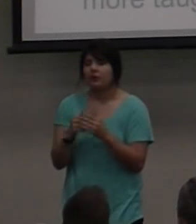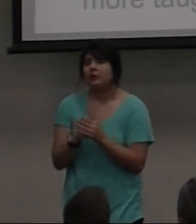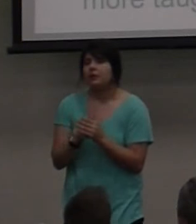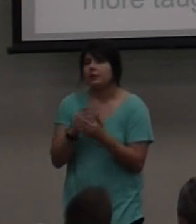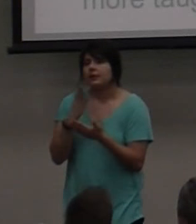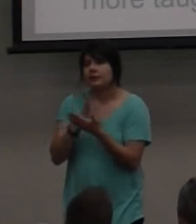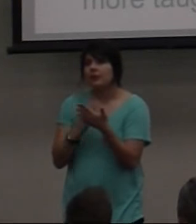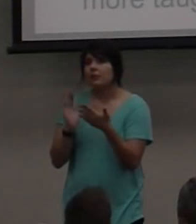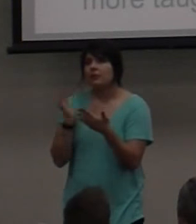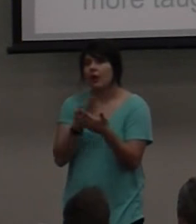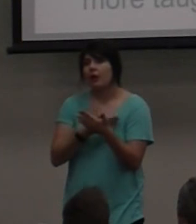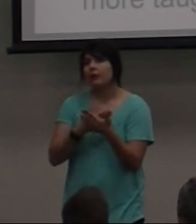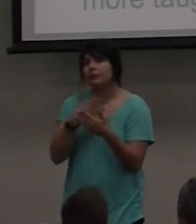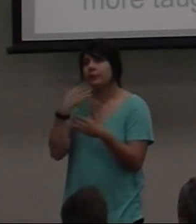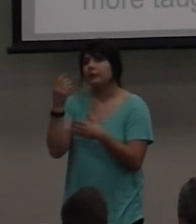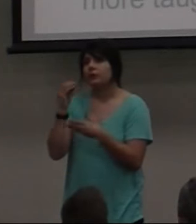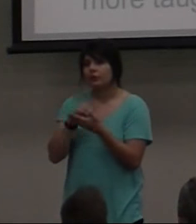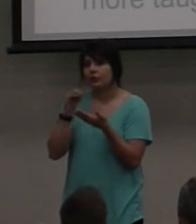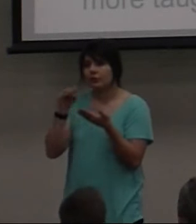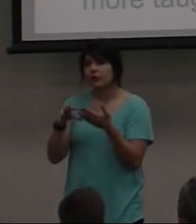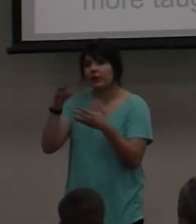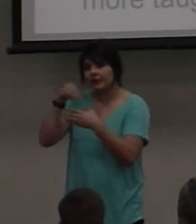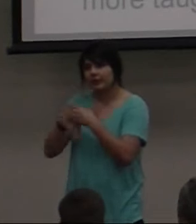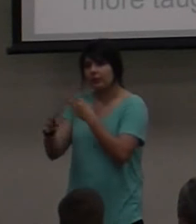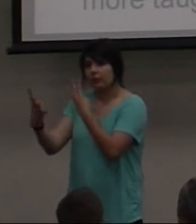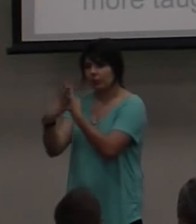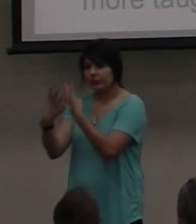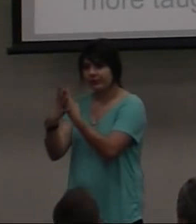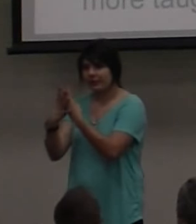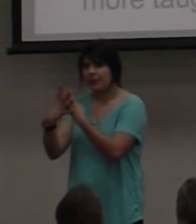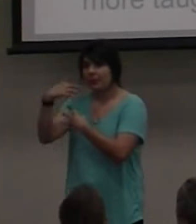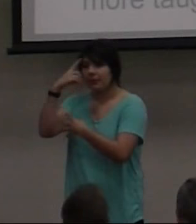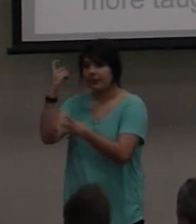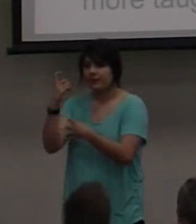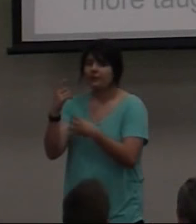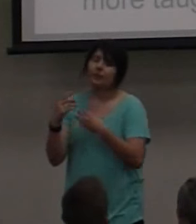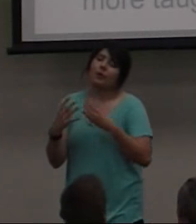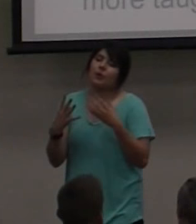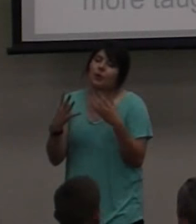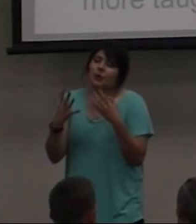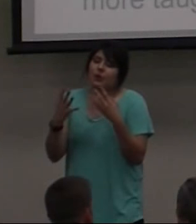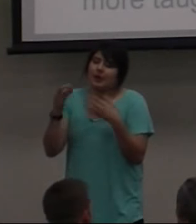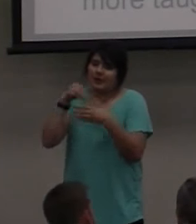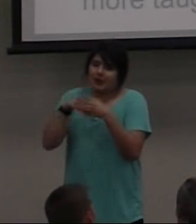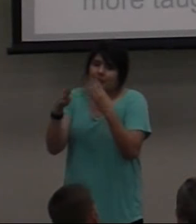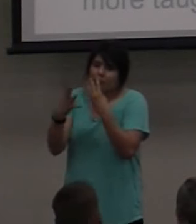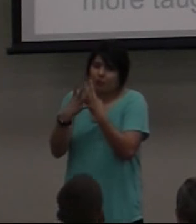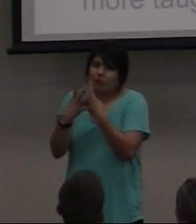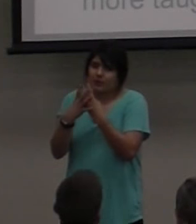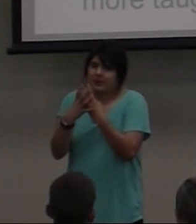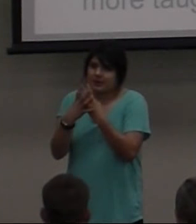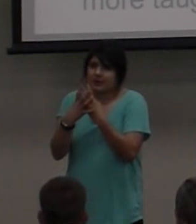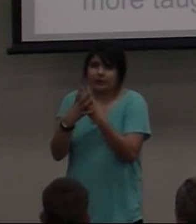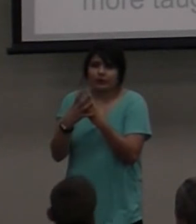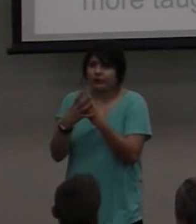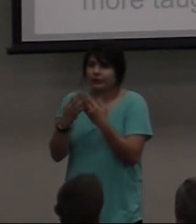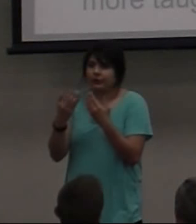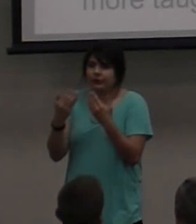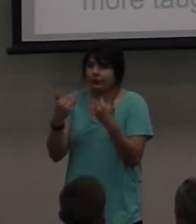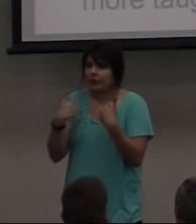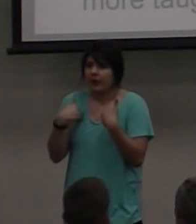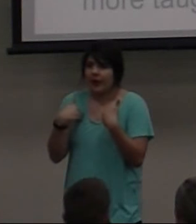in prison, because in prison in South Africa you don't have internet access. So they